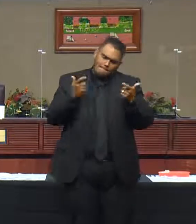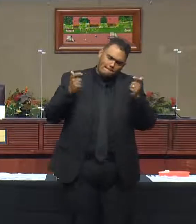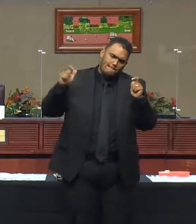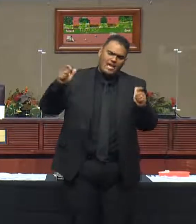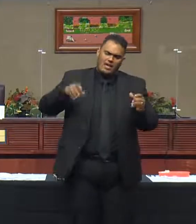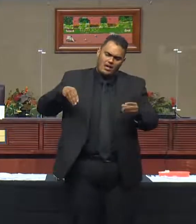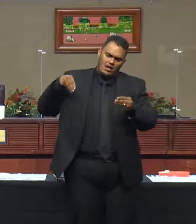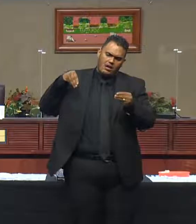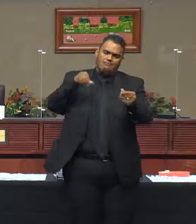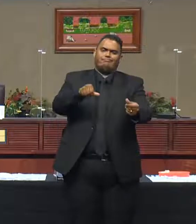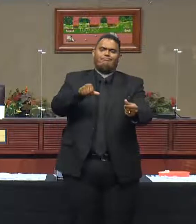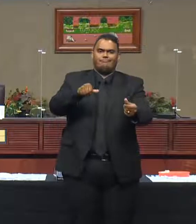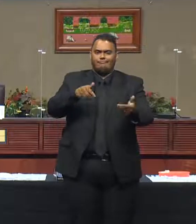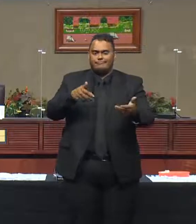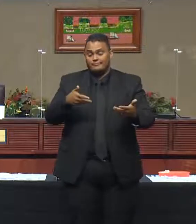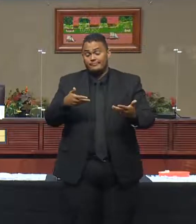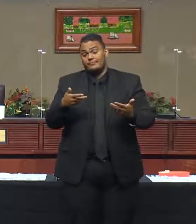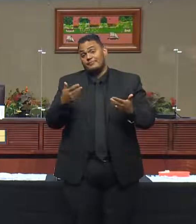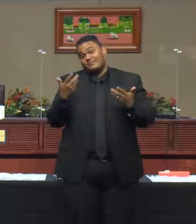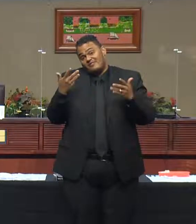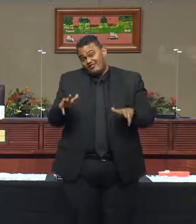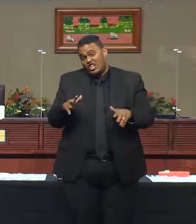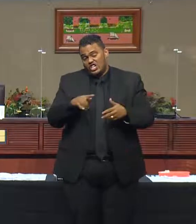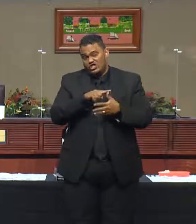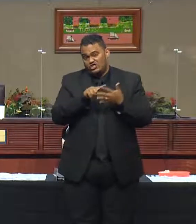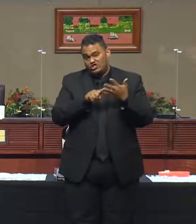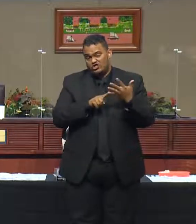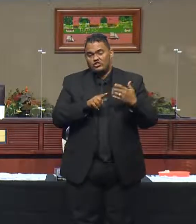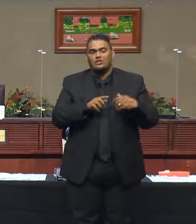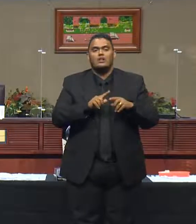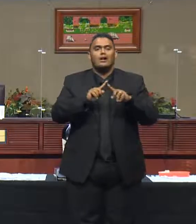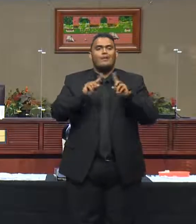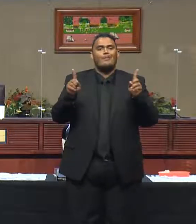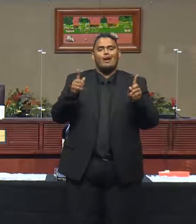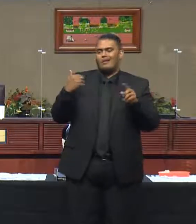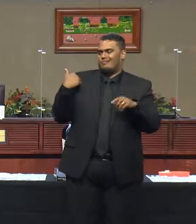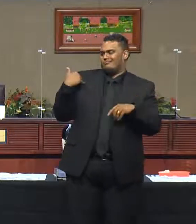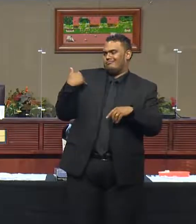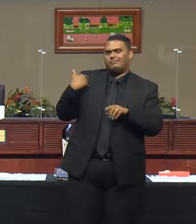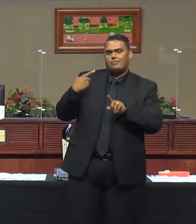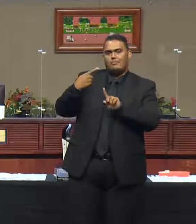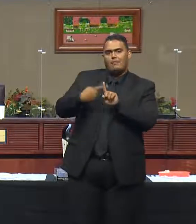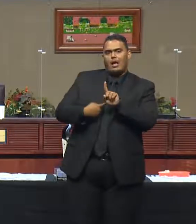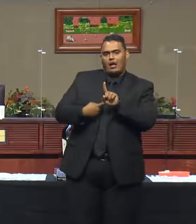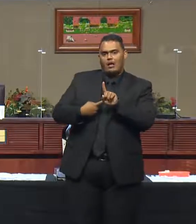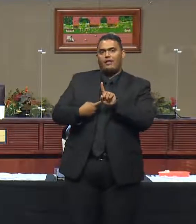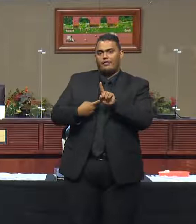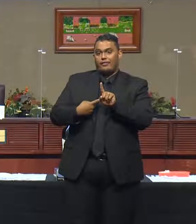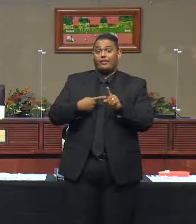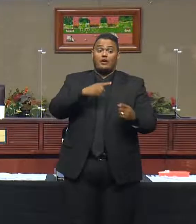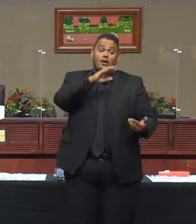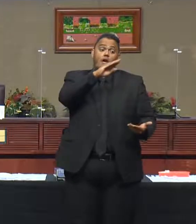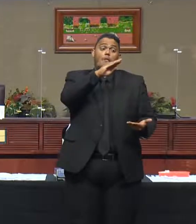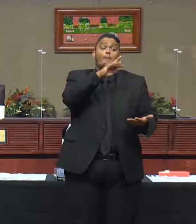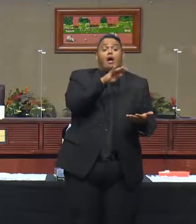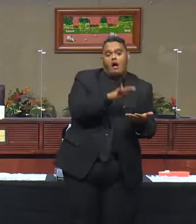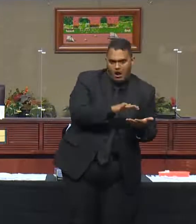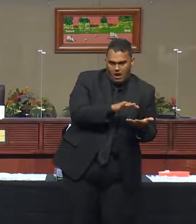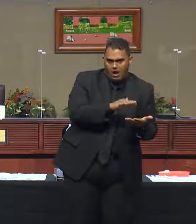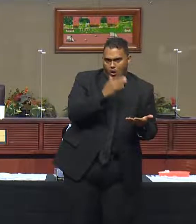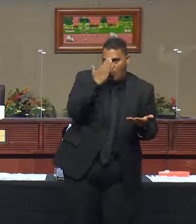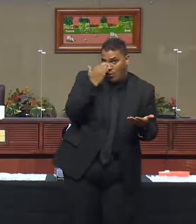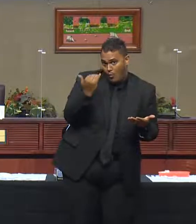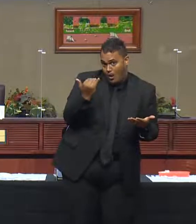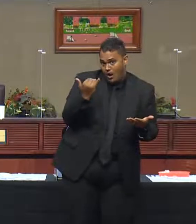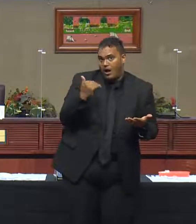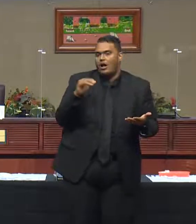of the reasons that the drawdown last month was lower was because in December